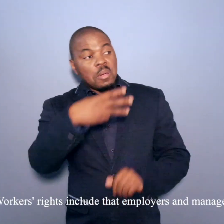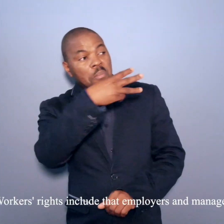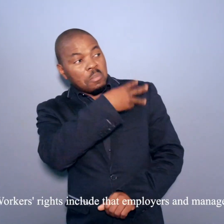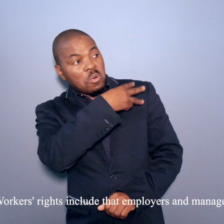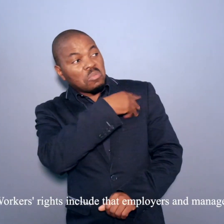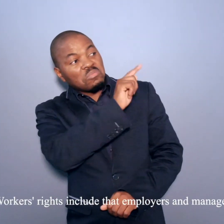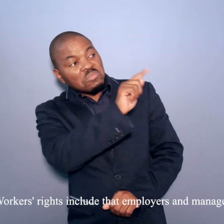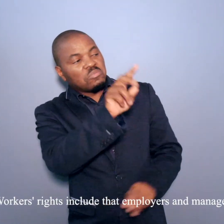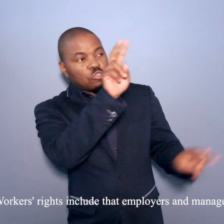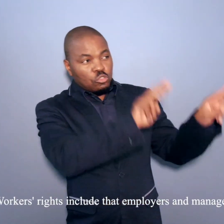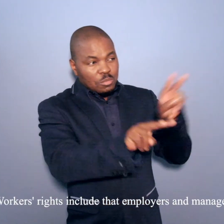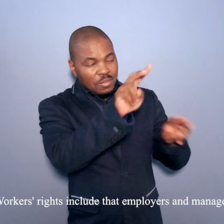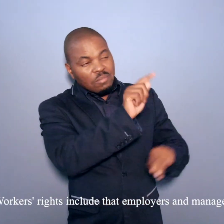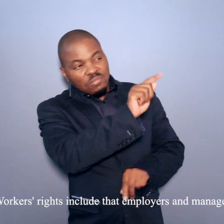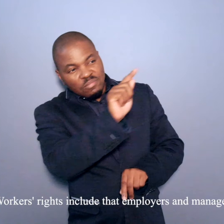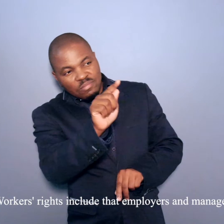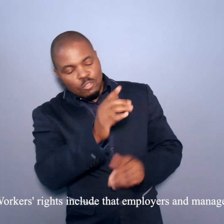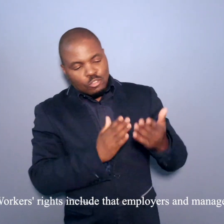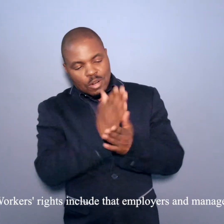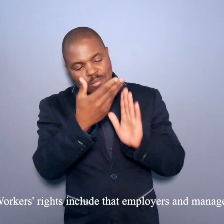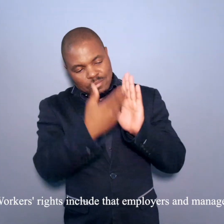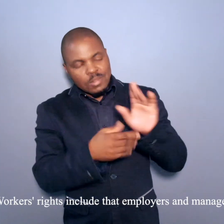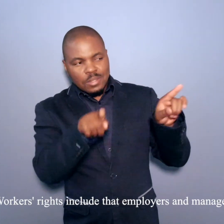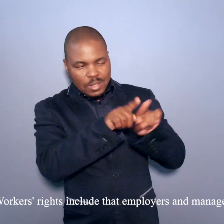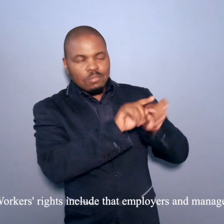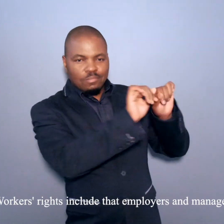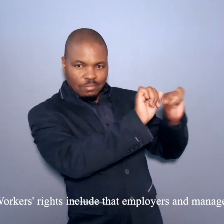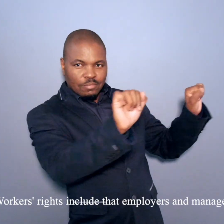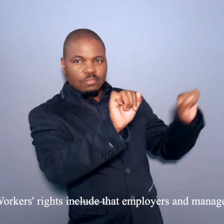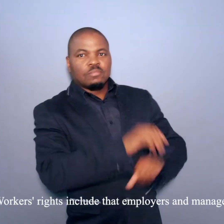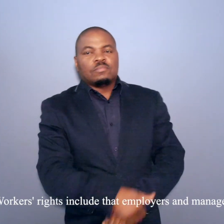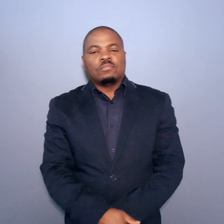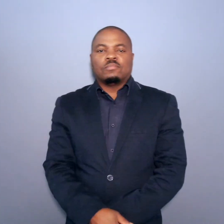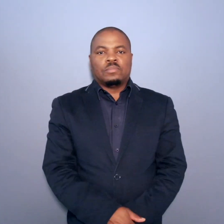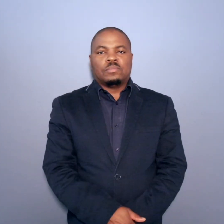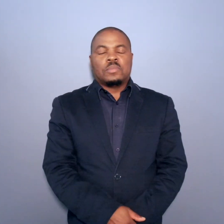Workers' rights include that employers and managers do the following.